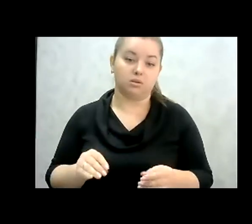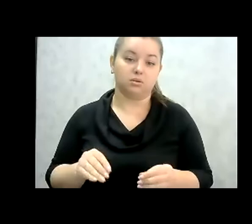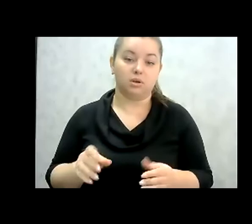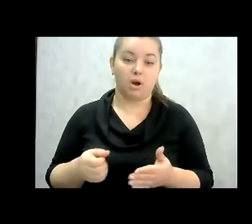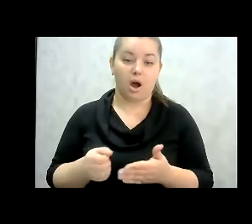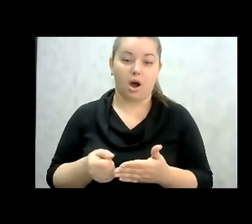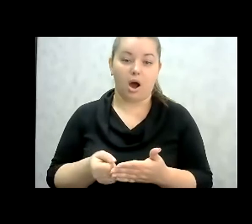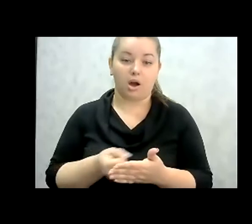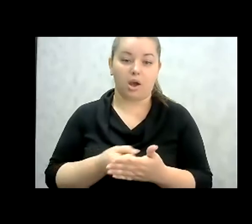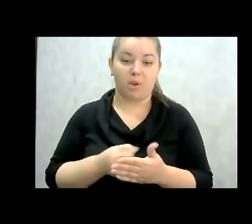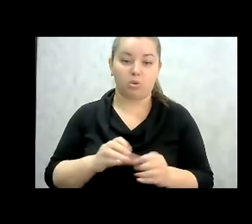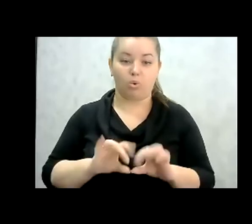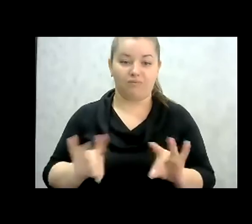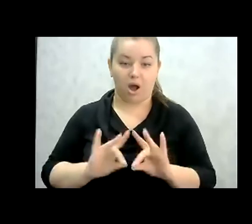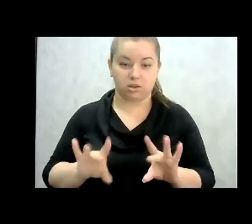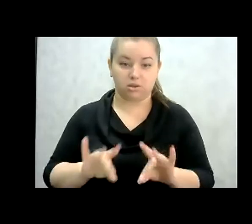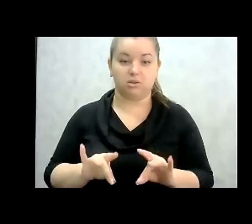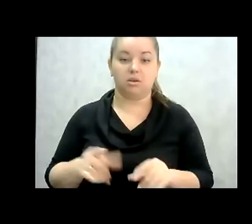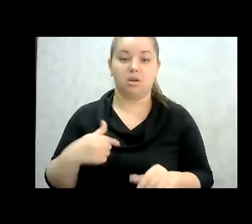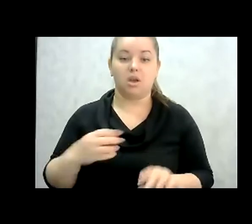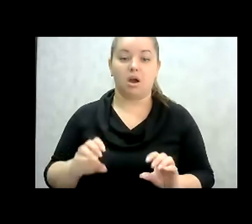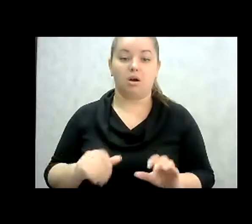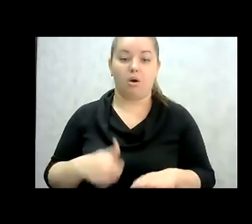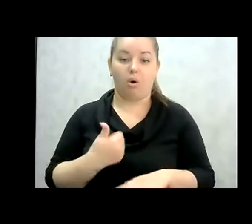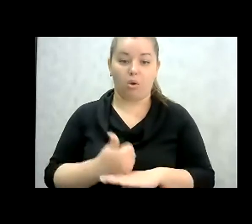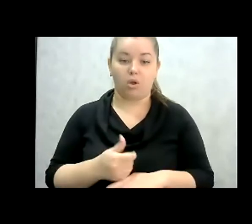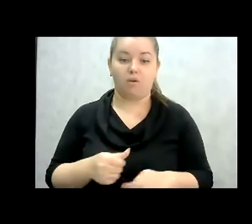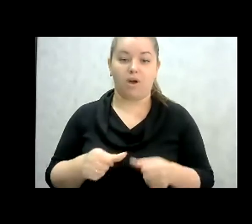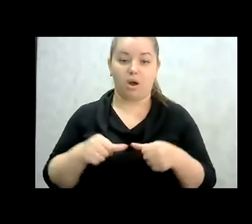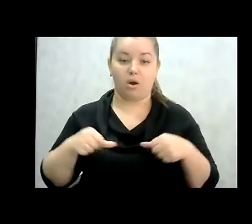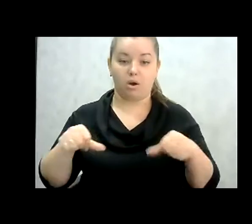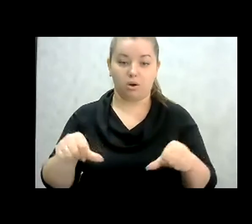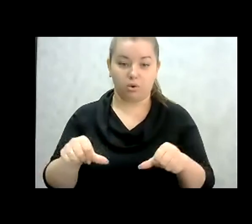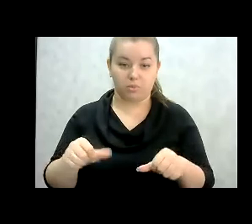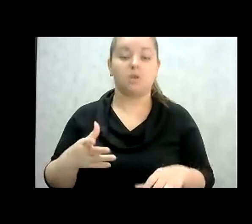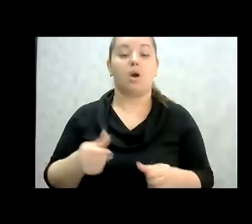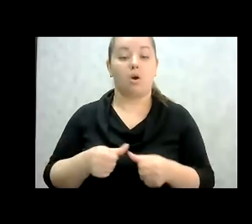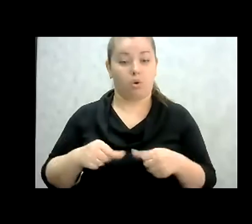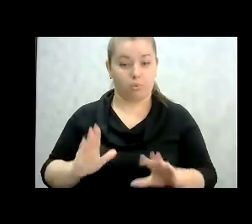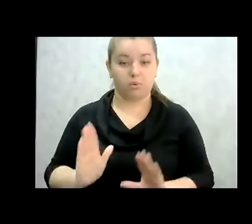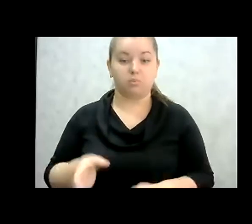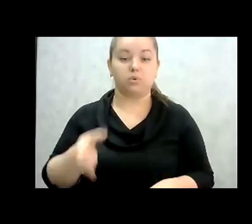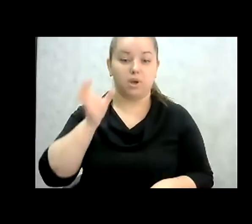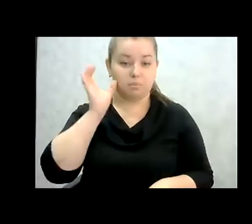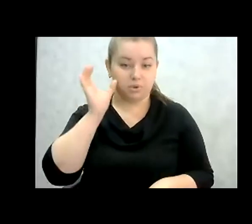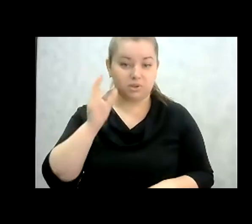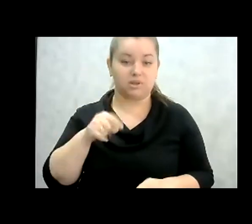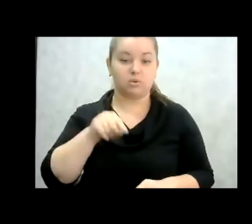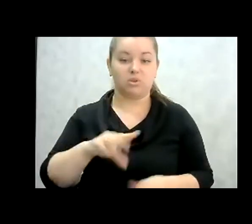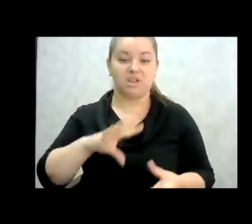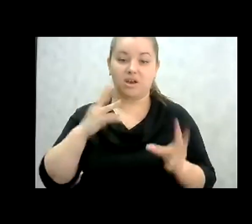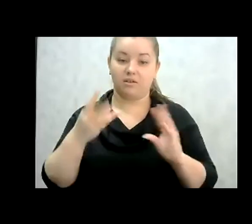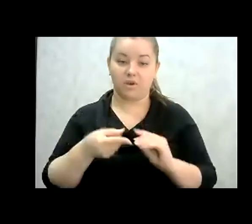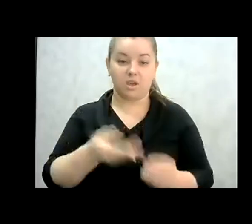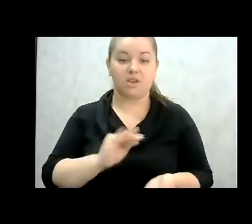positive experience, and to try to implement it into future practical work. My committee will